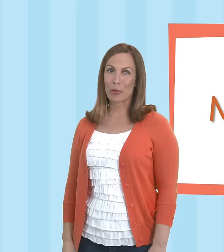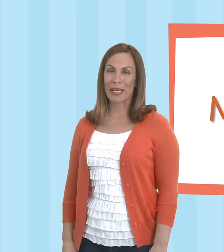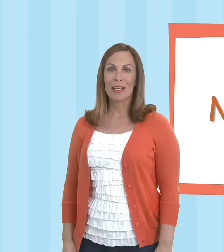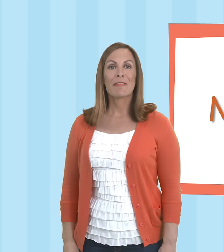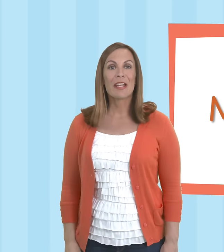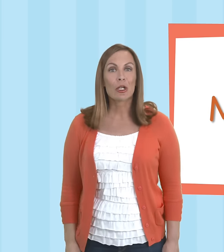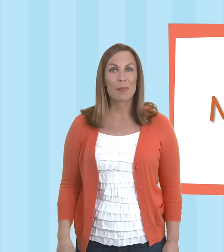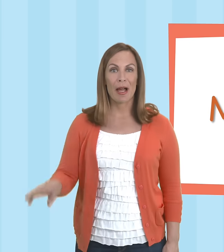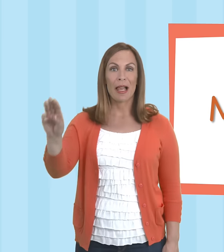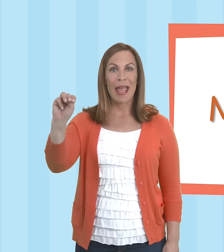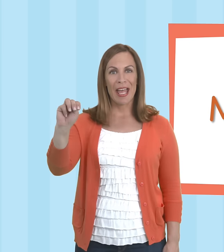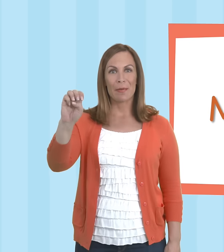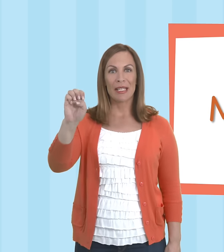Mercury, fingerspell,